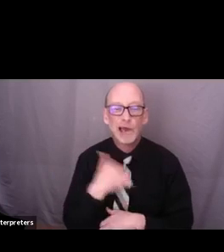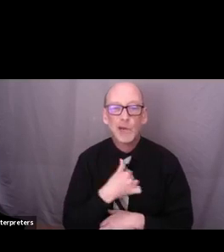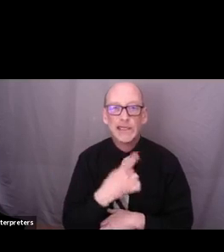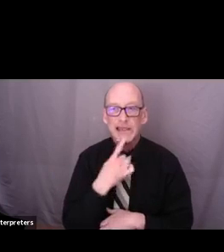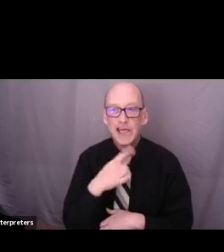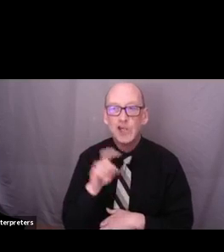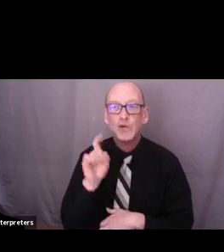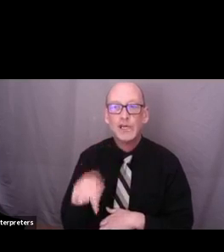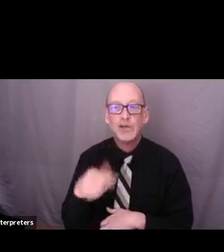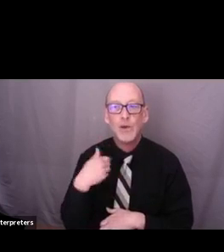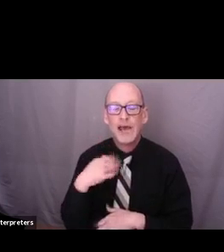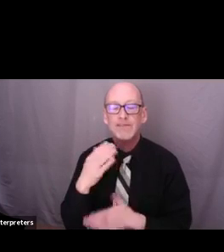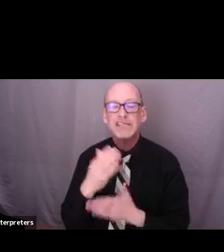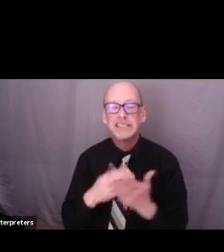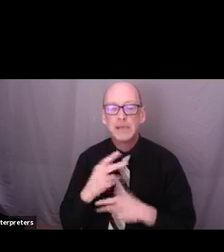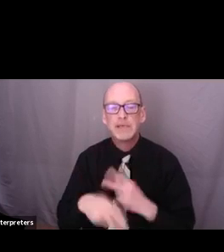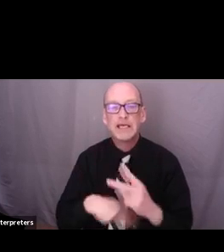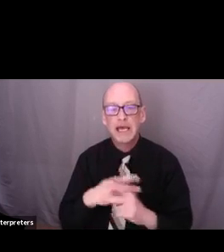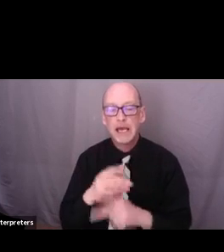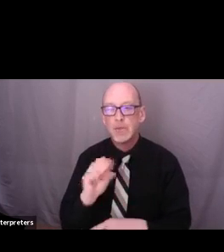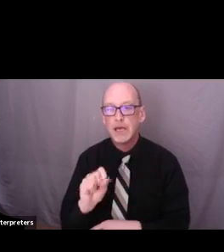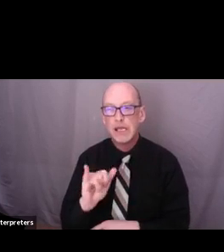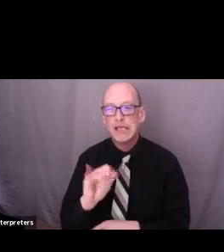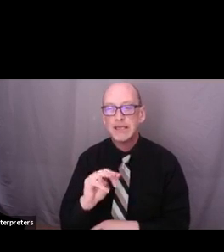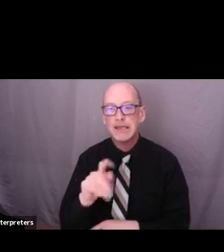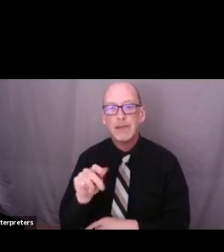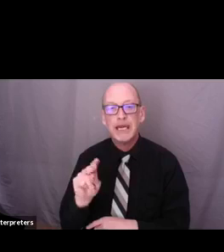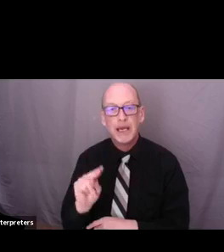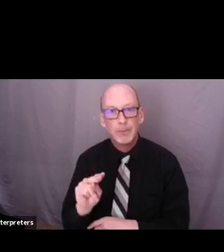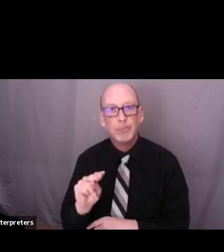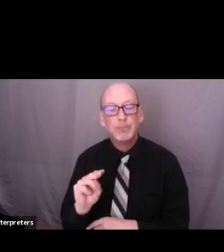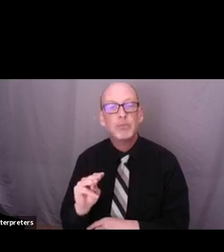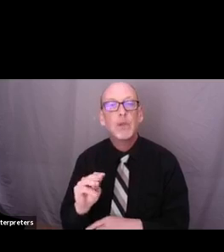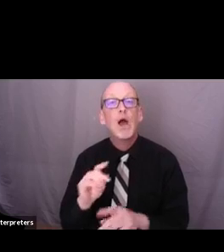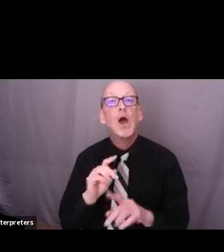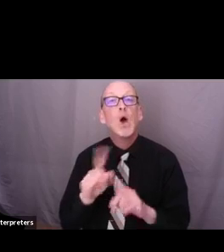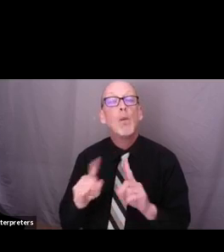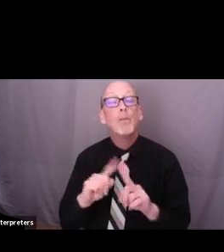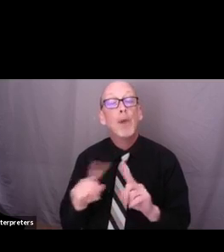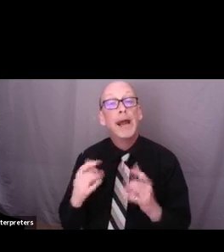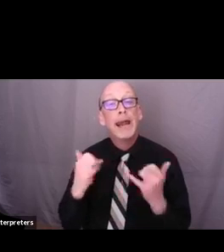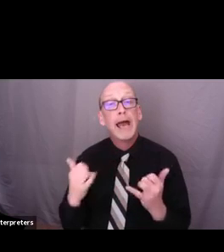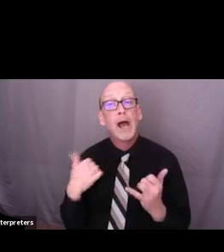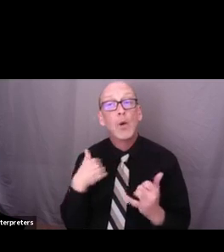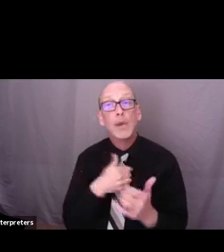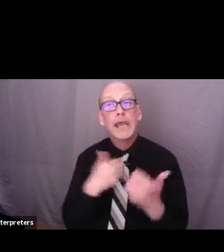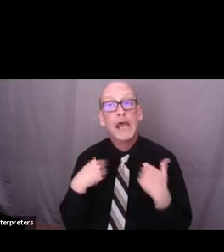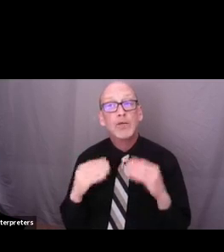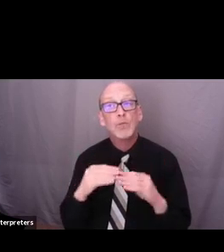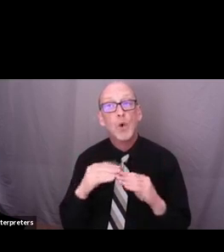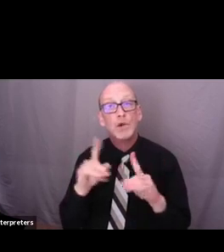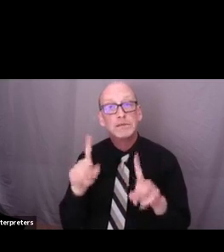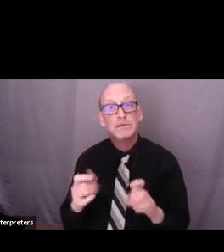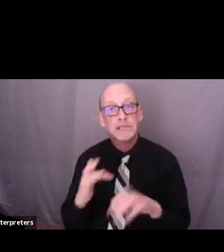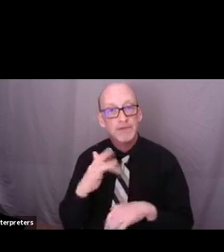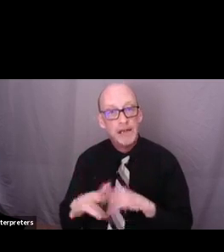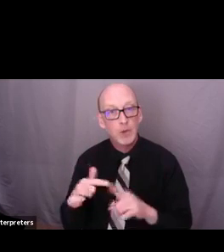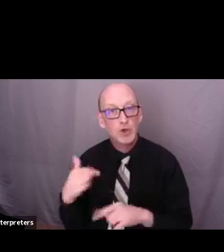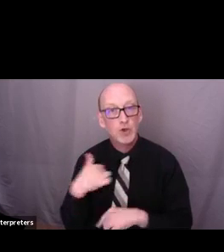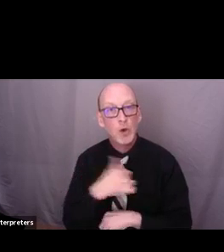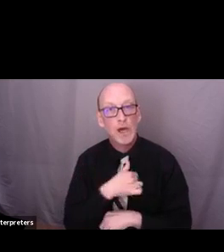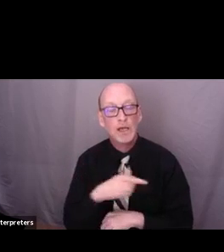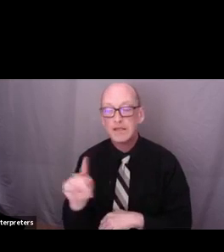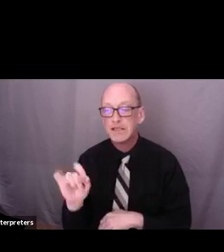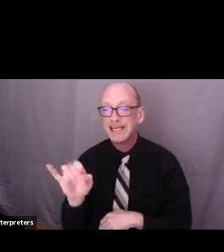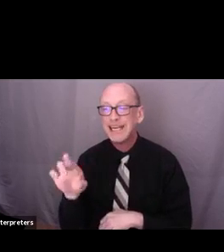be symptomatic to be able to be tested. But as we grow the amount of tests that we have available to us, the tiers are starting to open